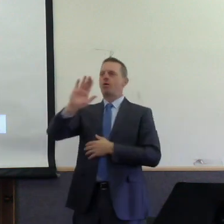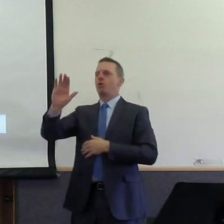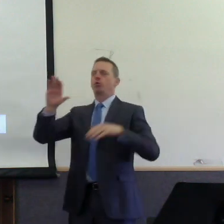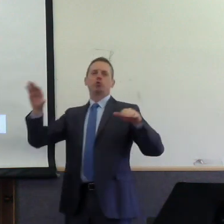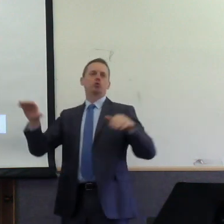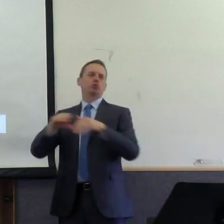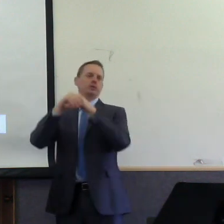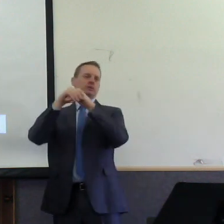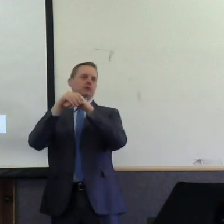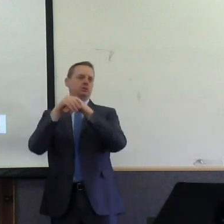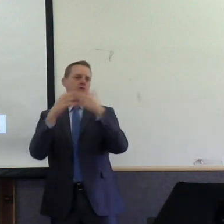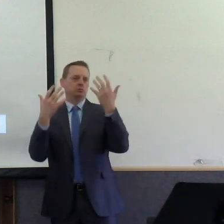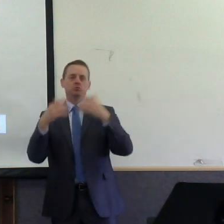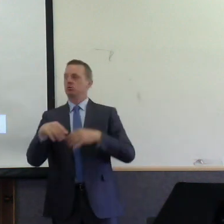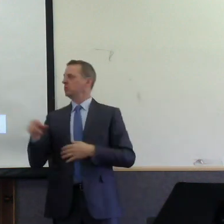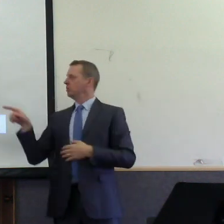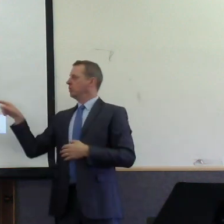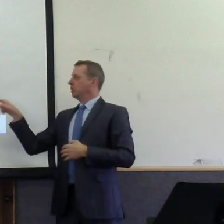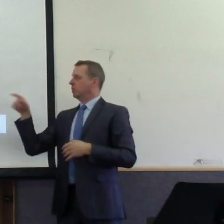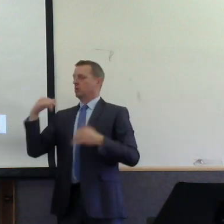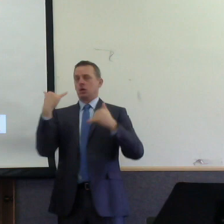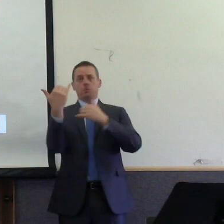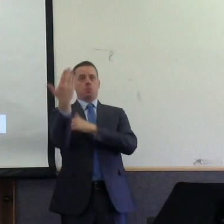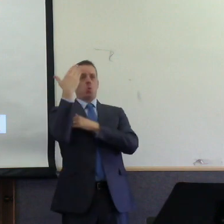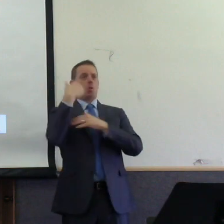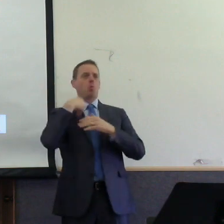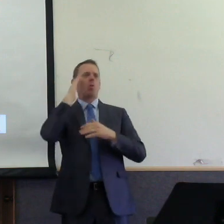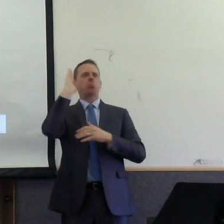So this morning, today, we're planning to go to the celebration.